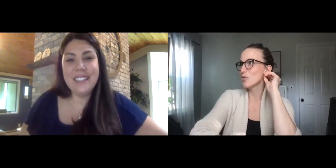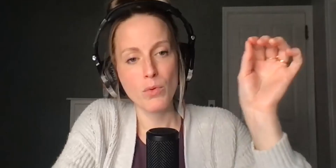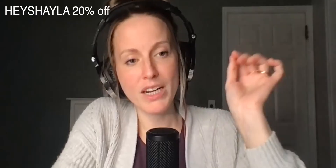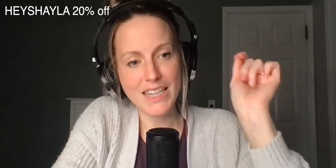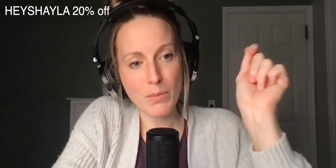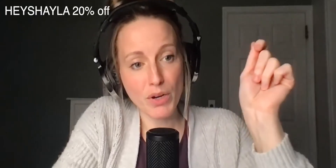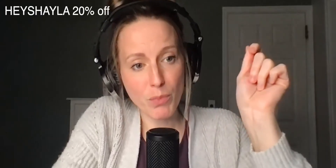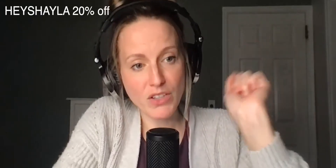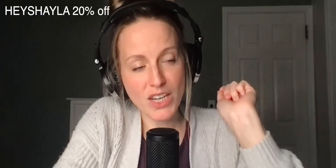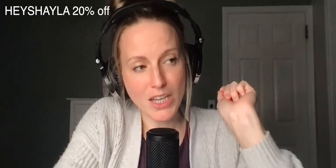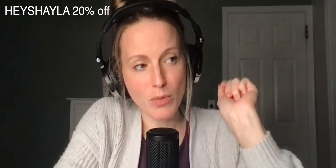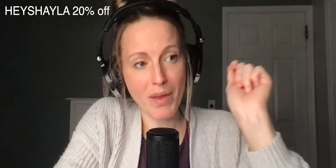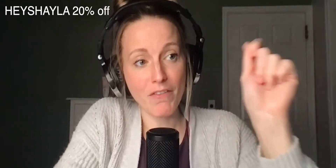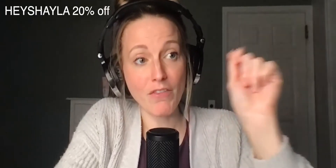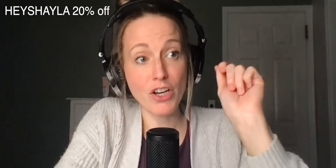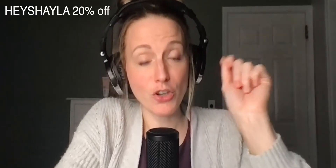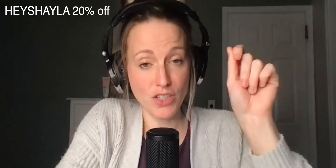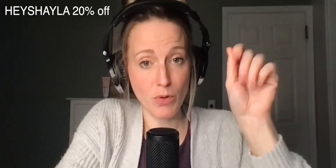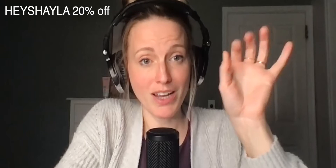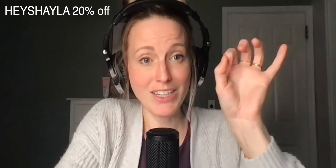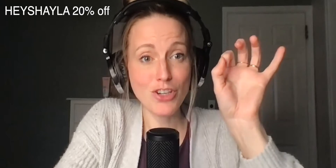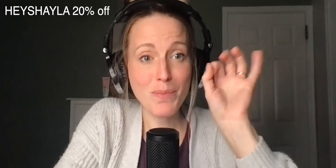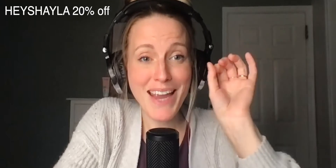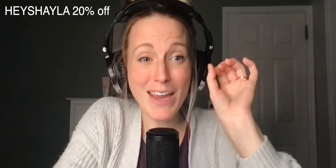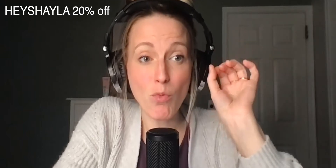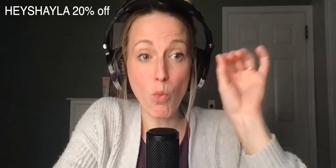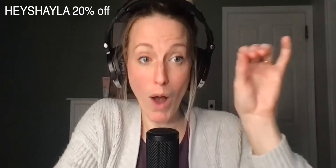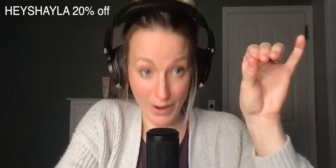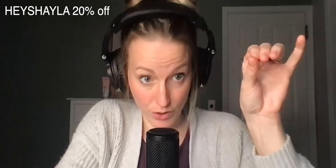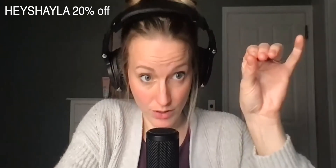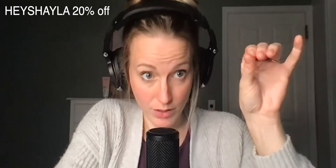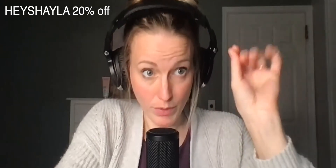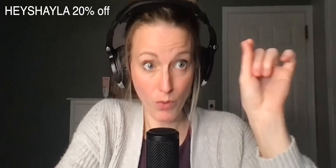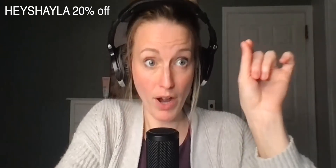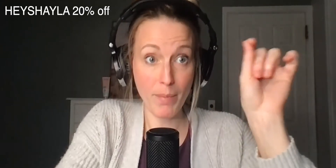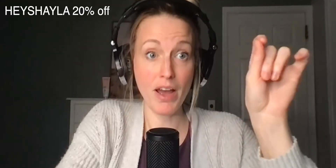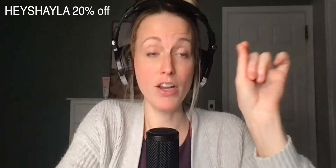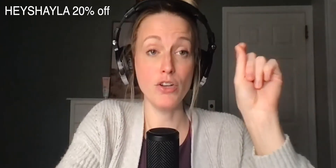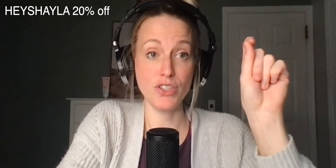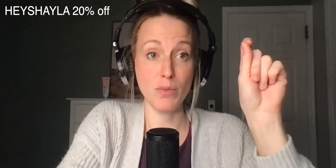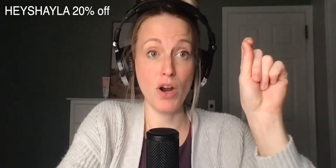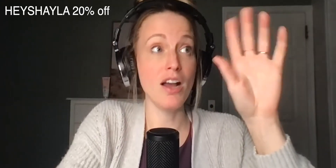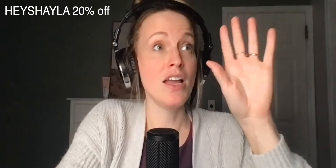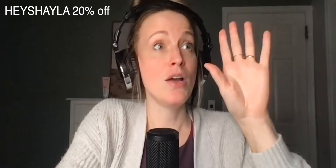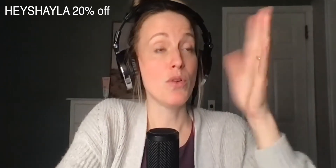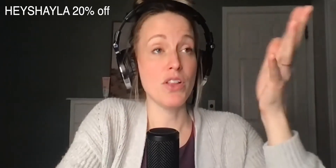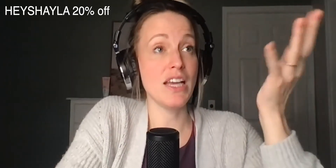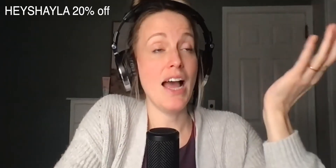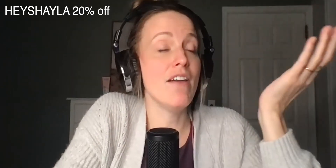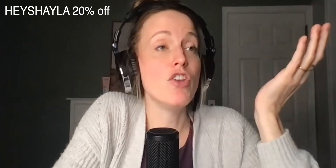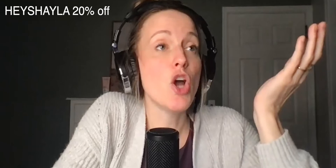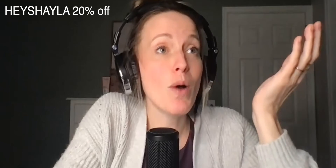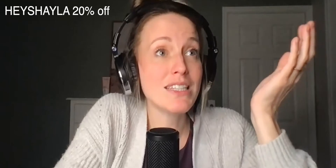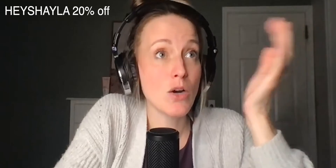so cool. We're going to take a brief break so I can tell you about my favorite nursing bra. It took me a while before I bought a nursing bra with